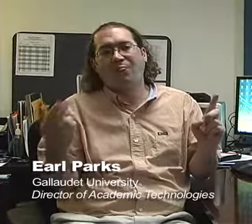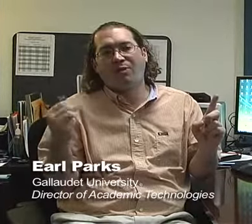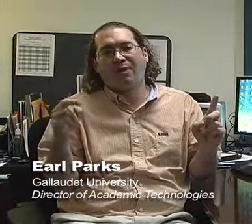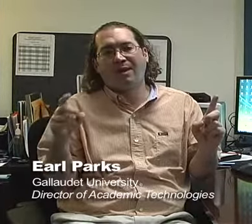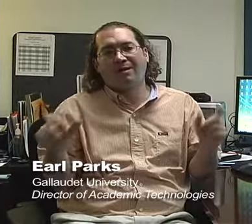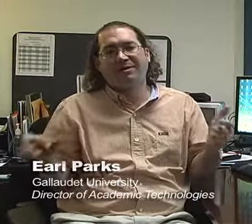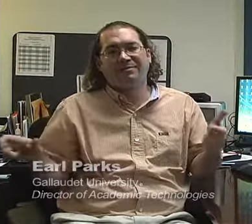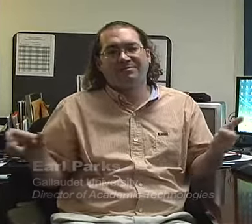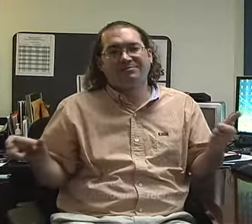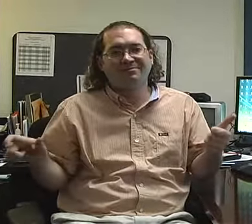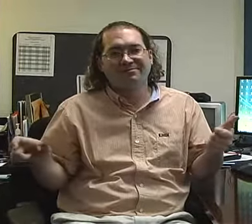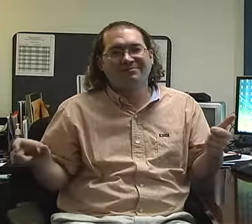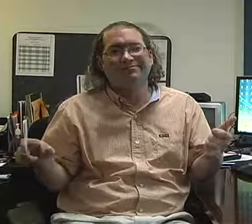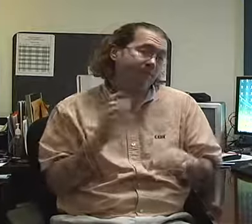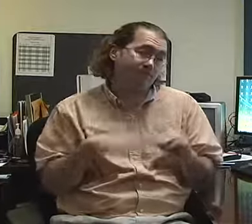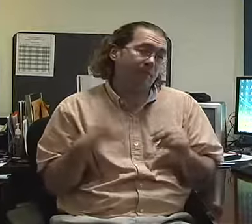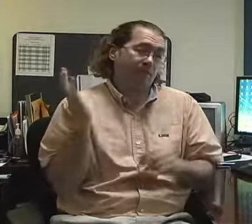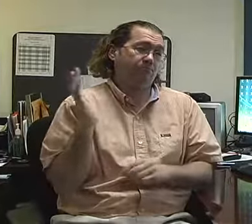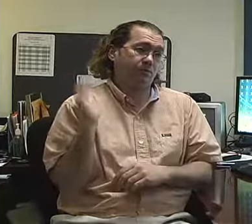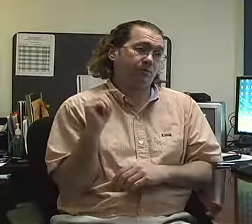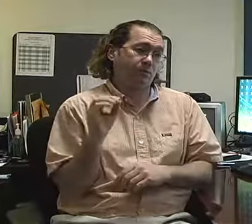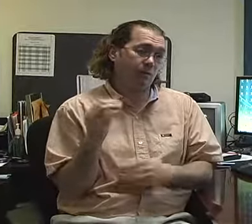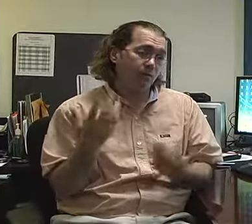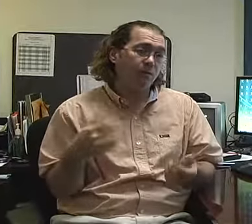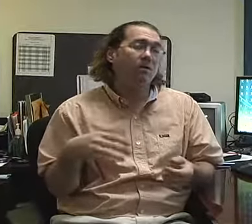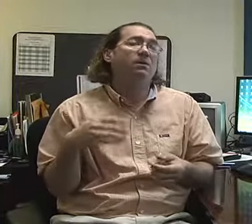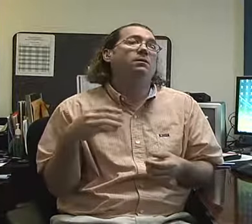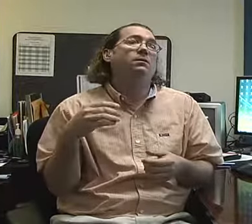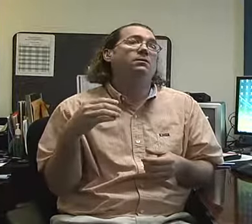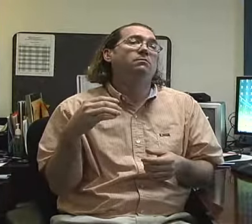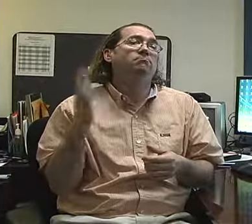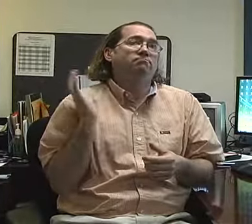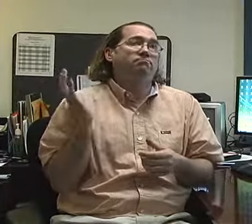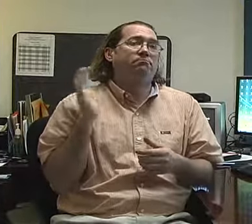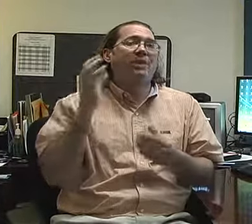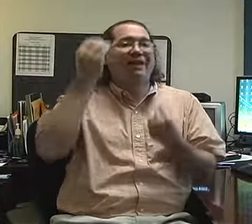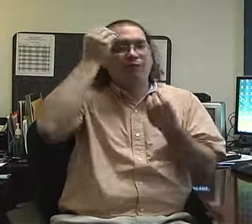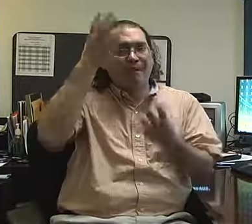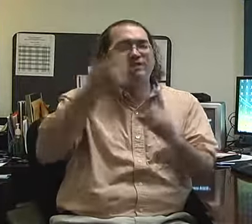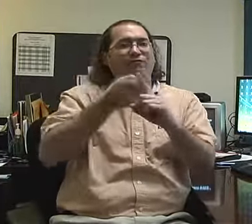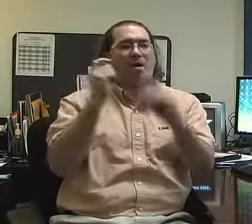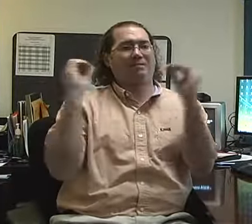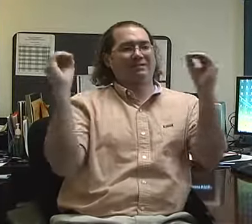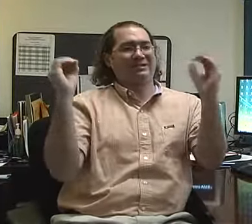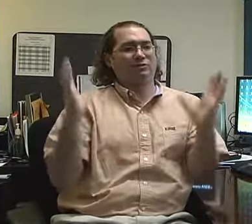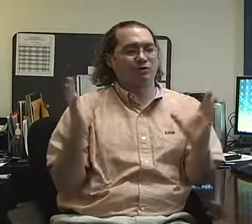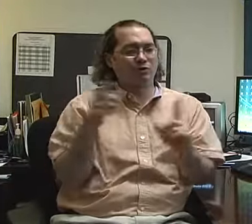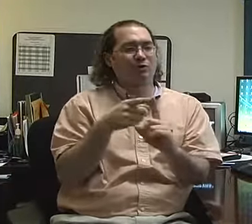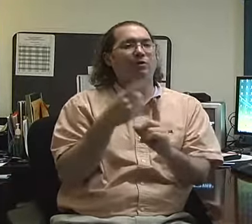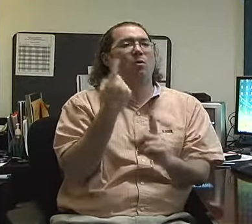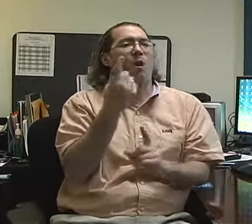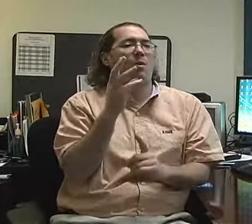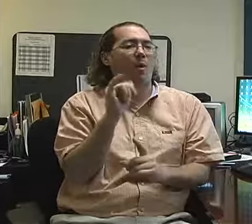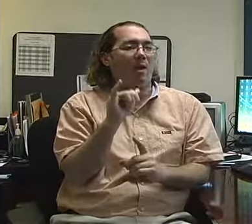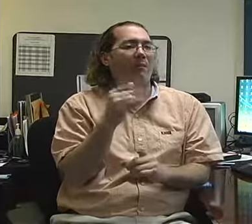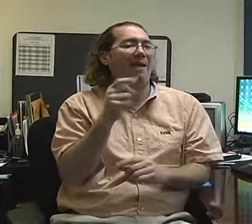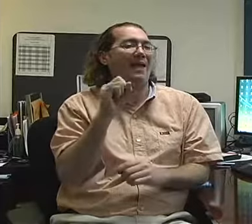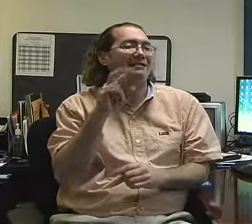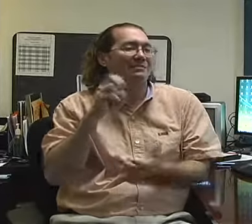a mouse in the other hand. Certainly, the students today are learning differently from the students in the past, and typically it's a passive